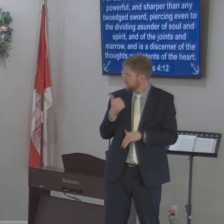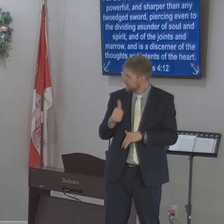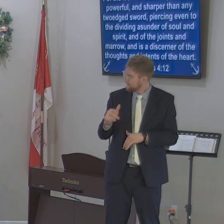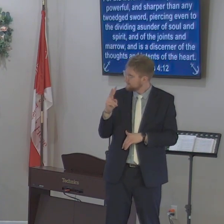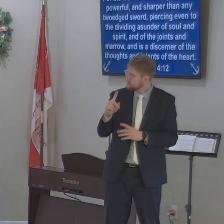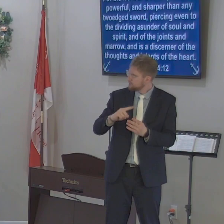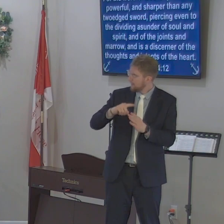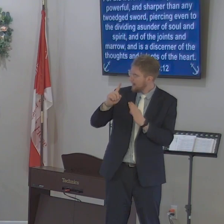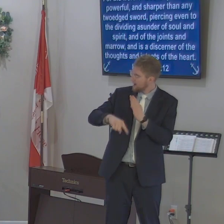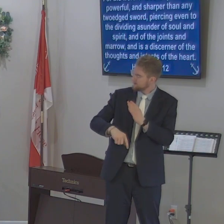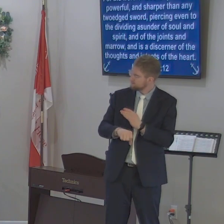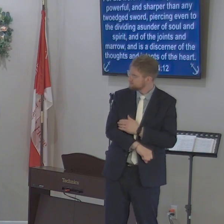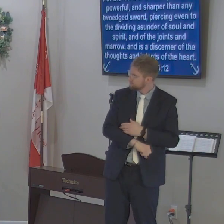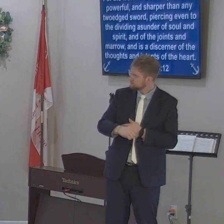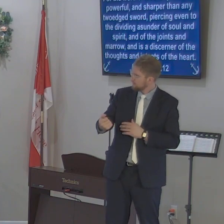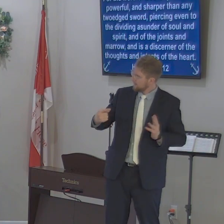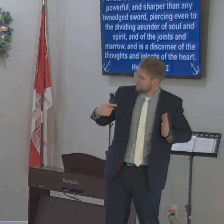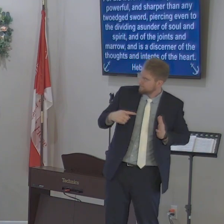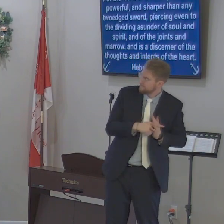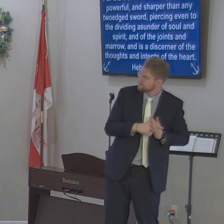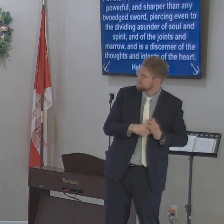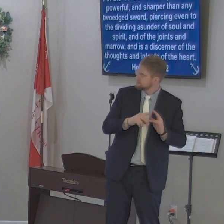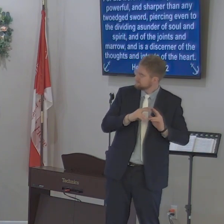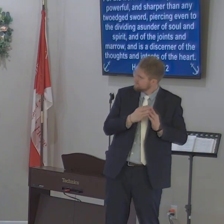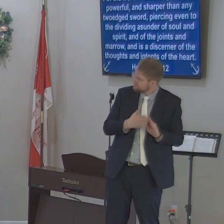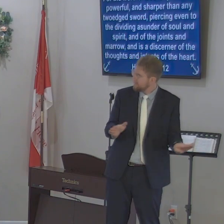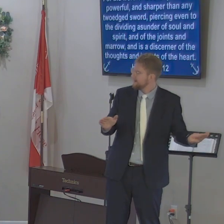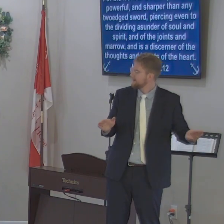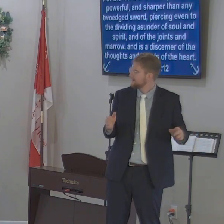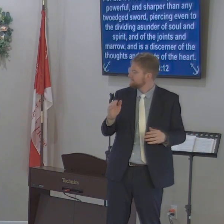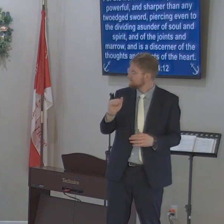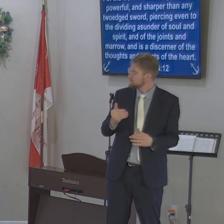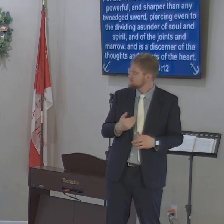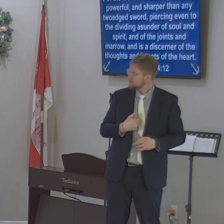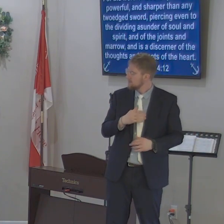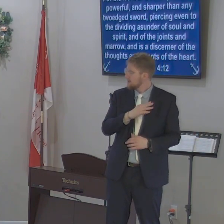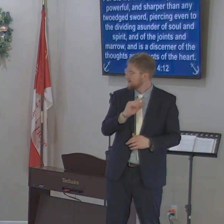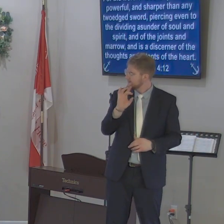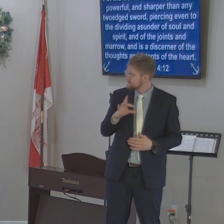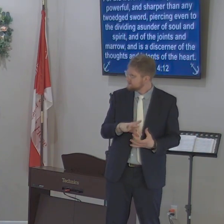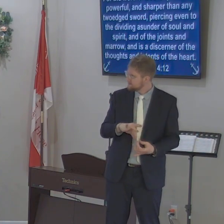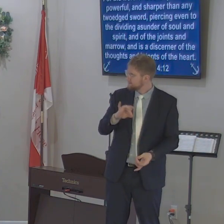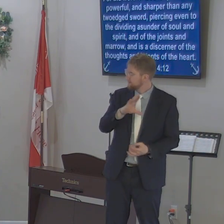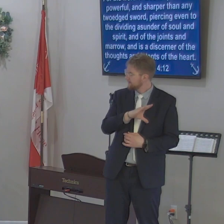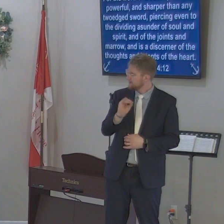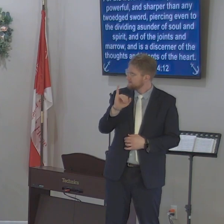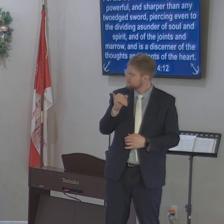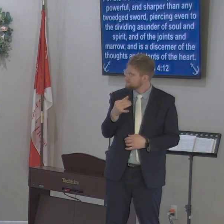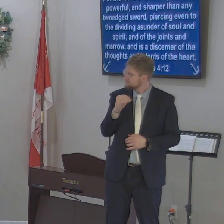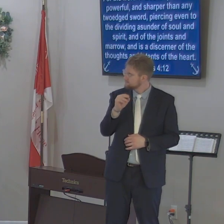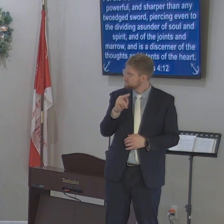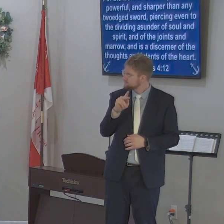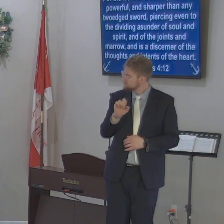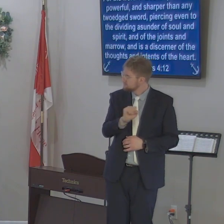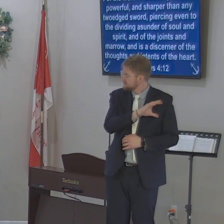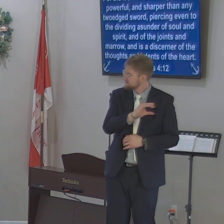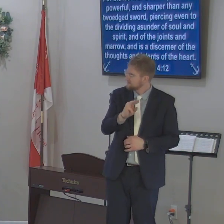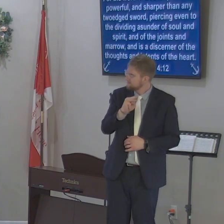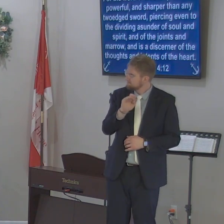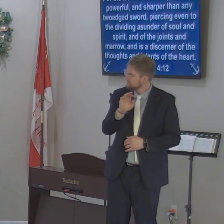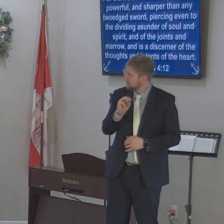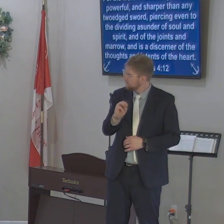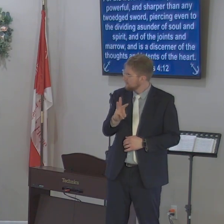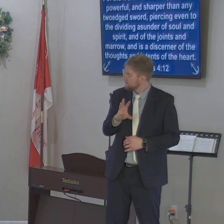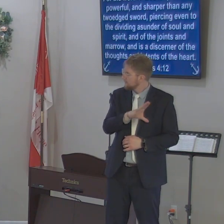sword, piercing even to the dividing asunder of the soul and spirit and of the joints and marrow. Here it is. And